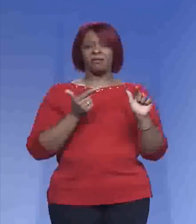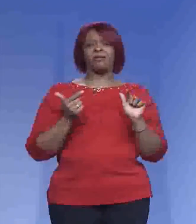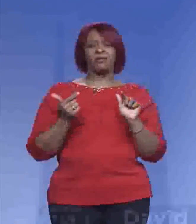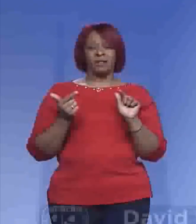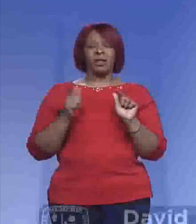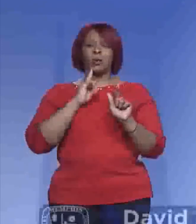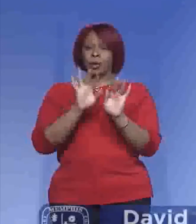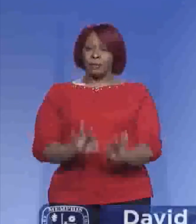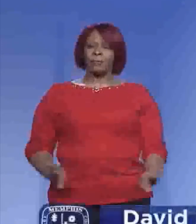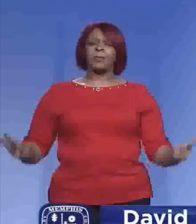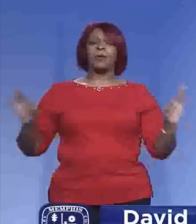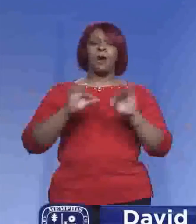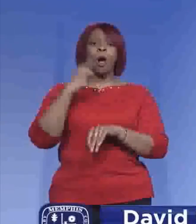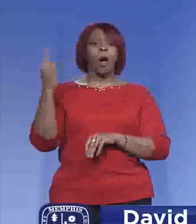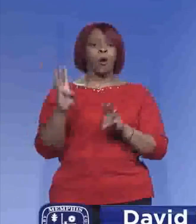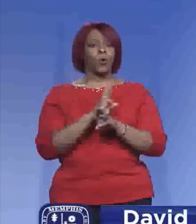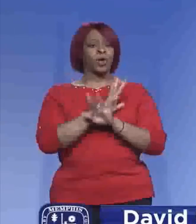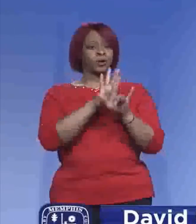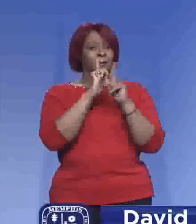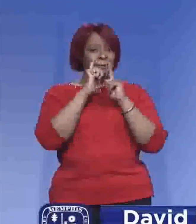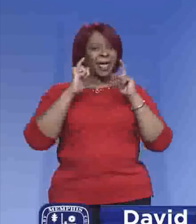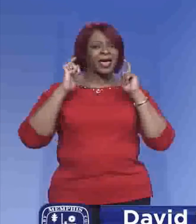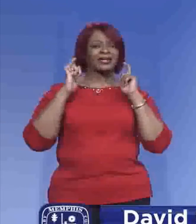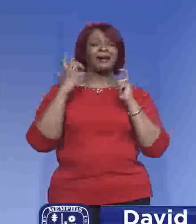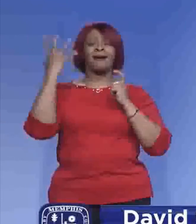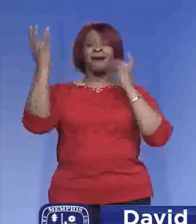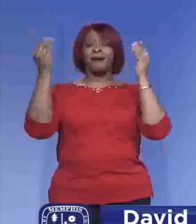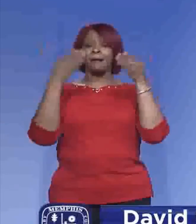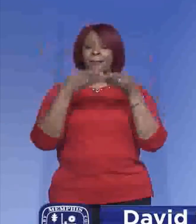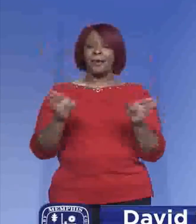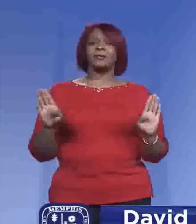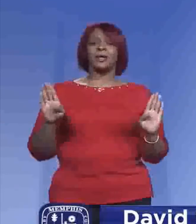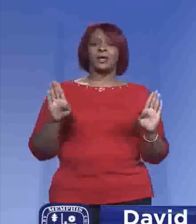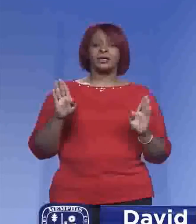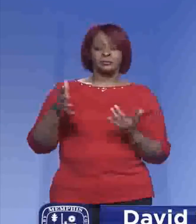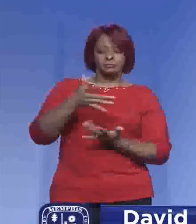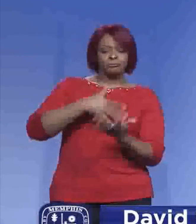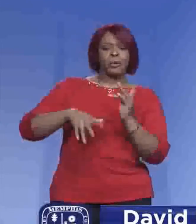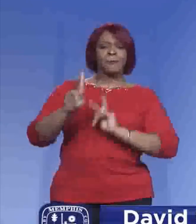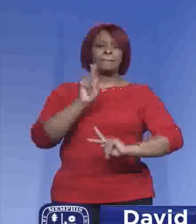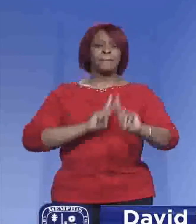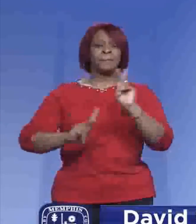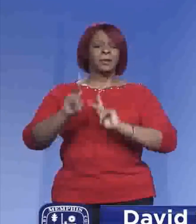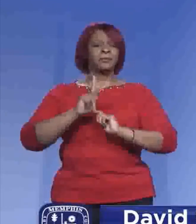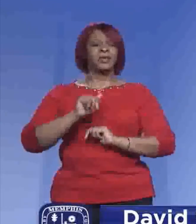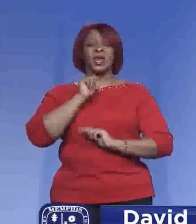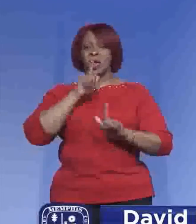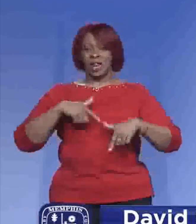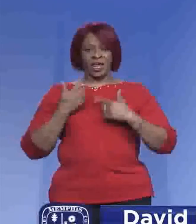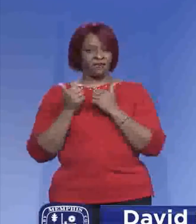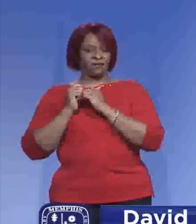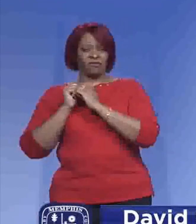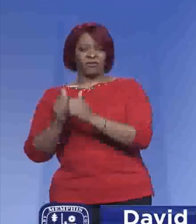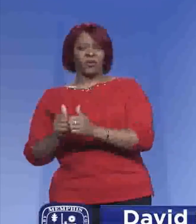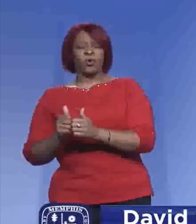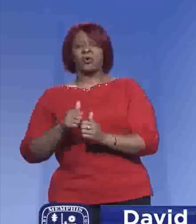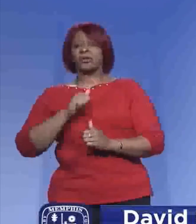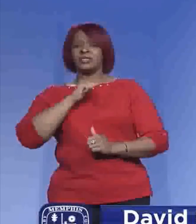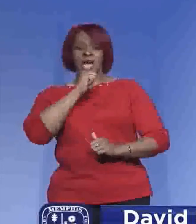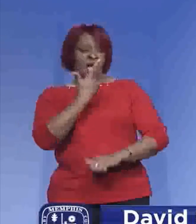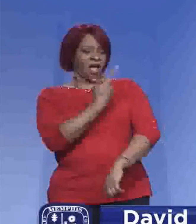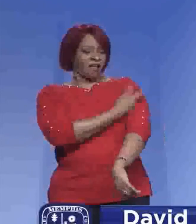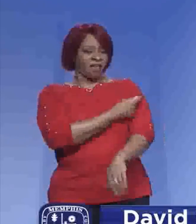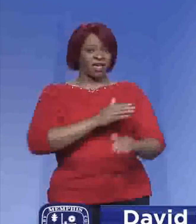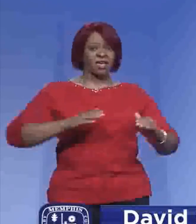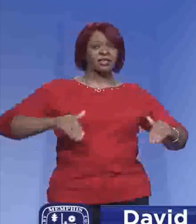the importance of always wearing a mask when you're in public, when you're around people that you don't live with and who are not